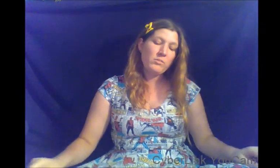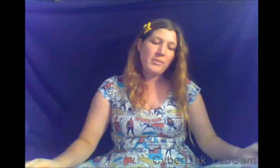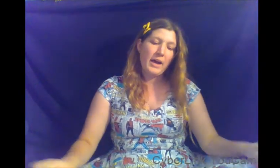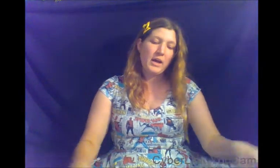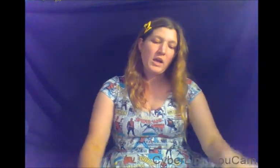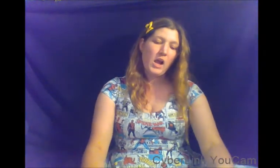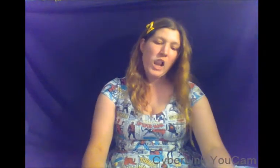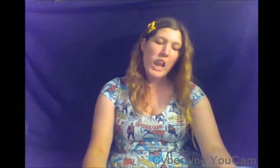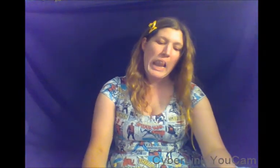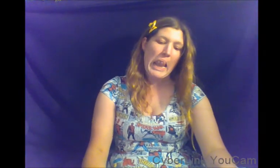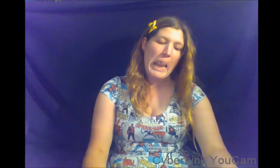back.